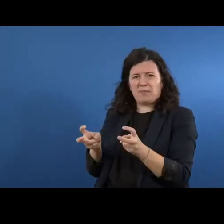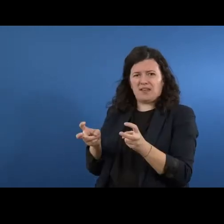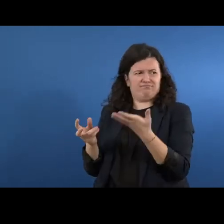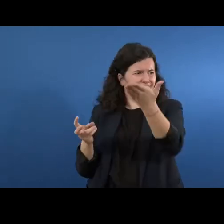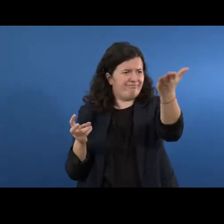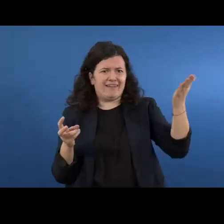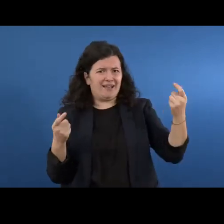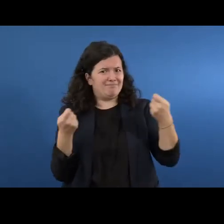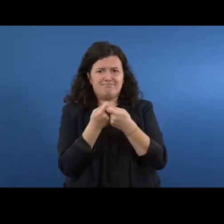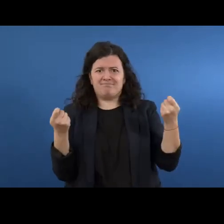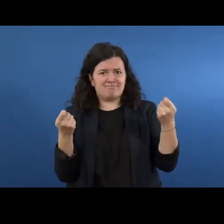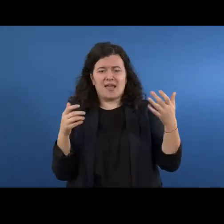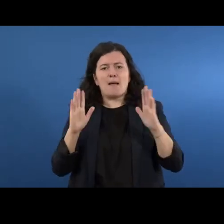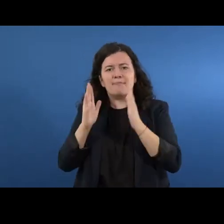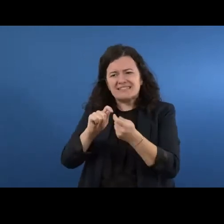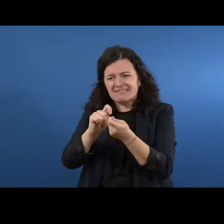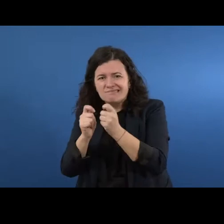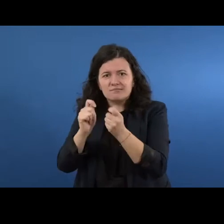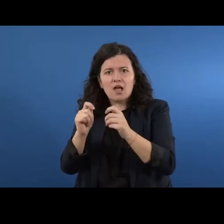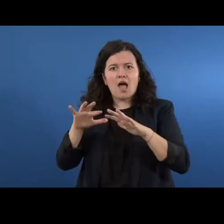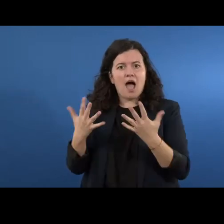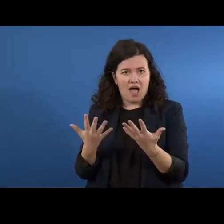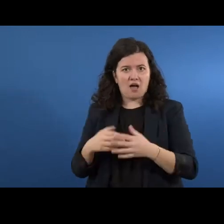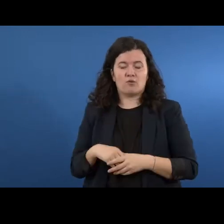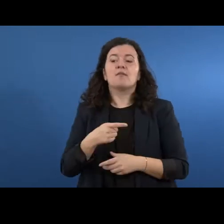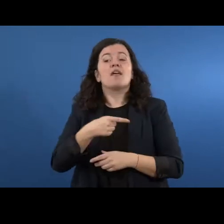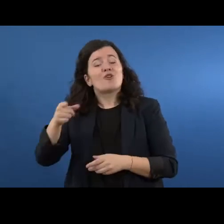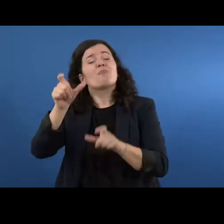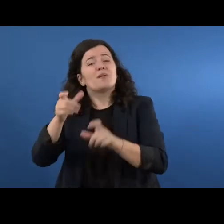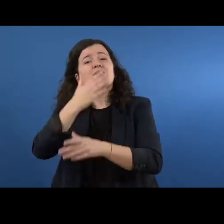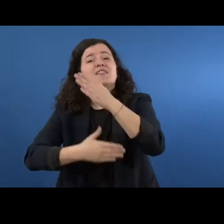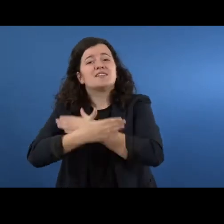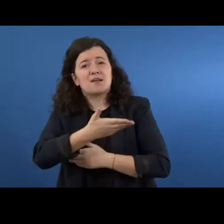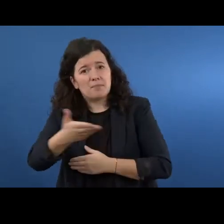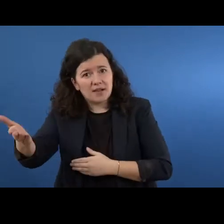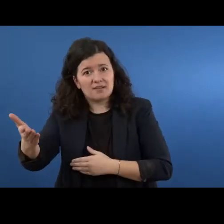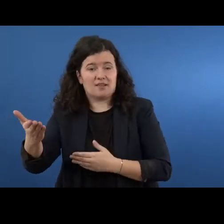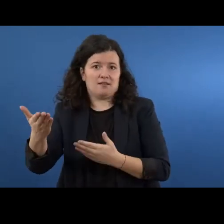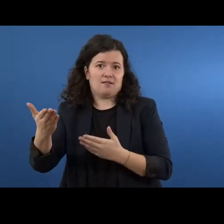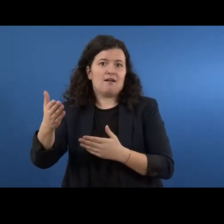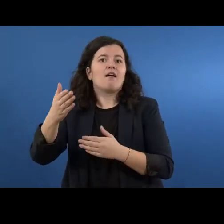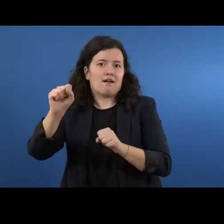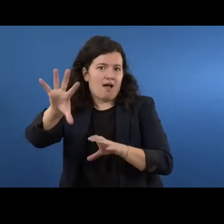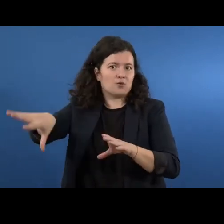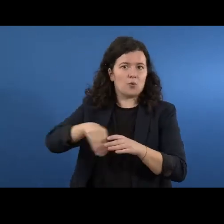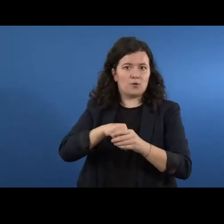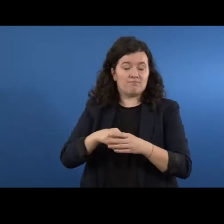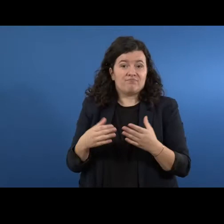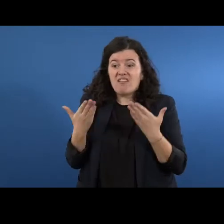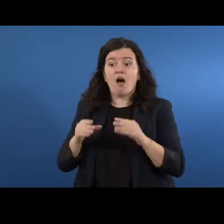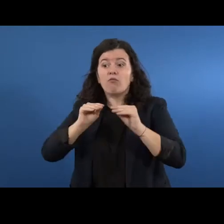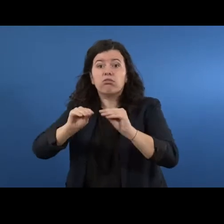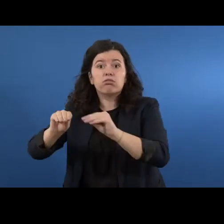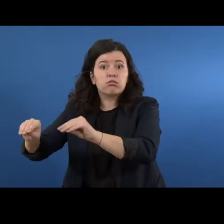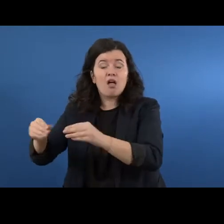to be desired in such a way that it hasn't included persons with disability for the longest time. And it hasn't prepared them for the growing and